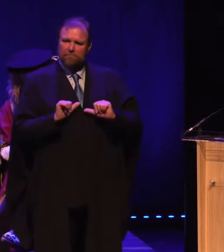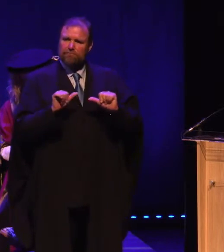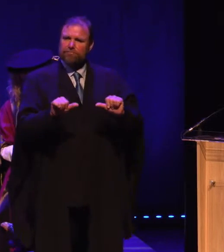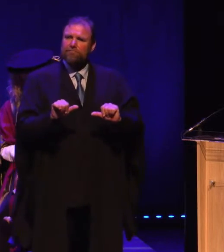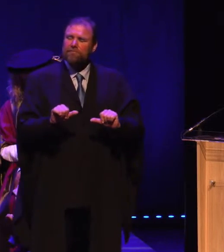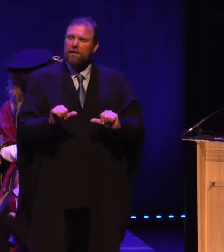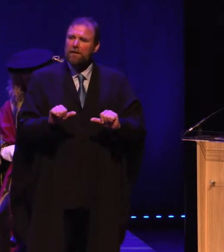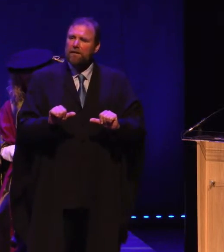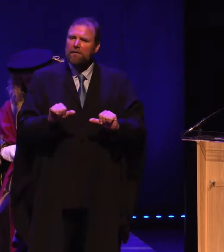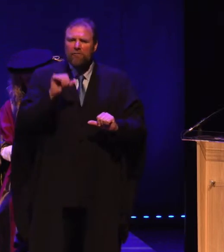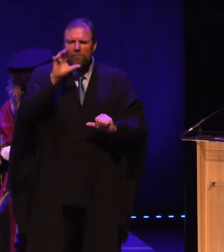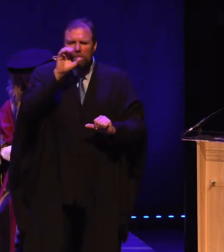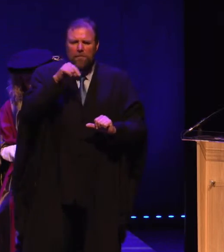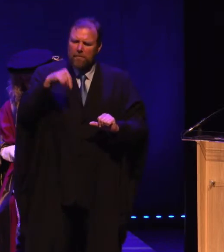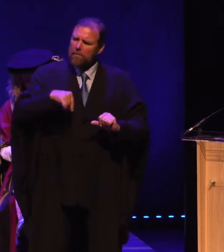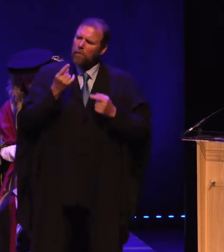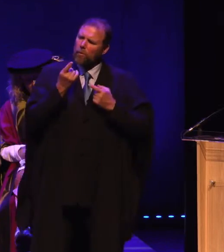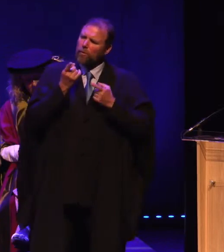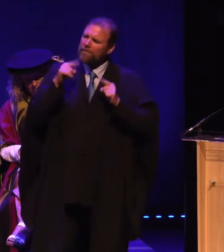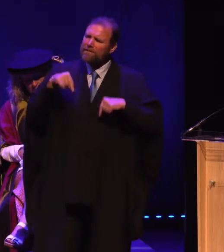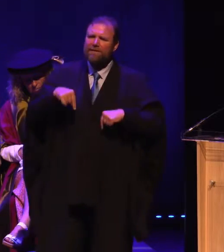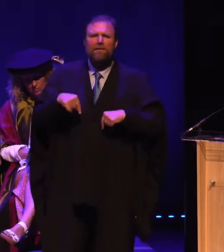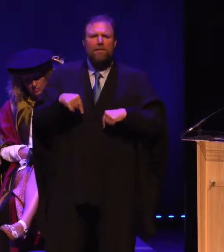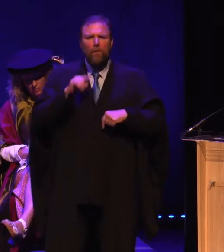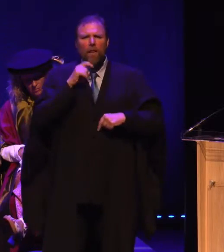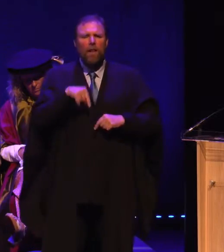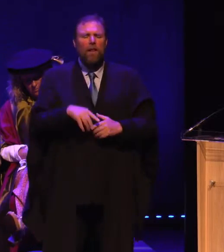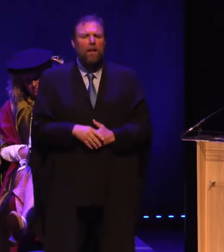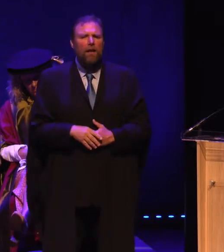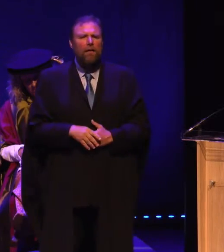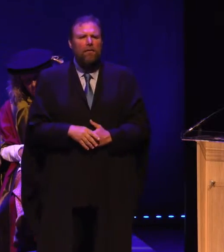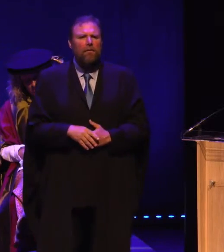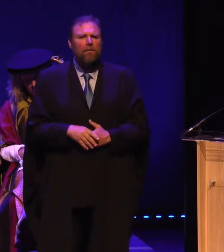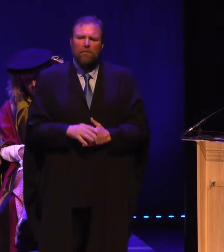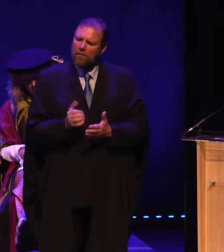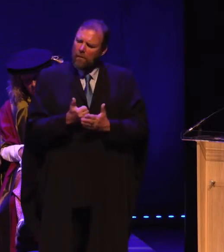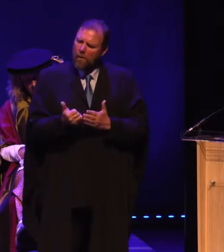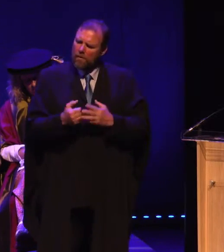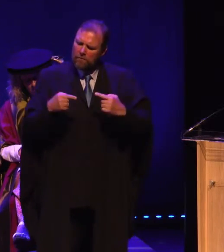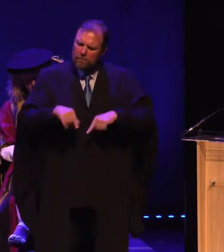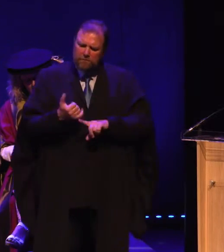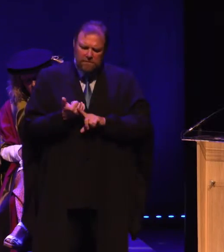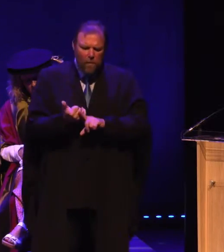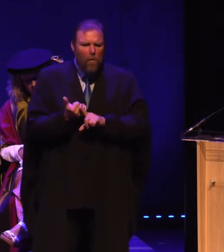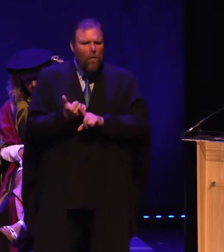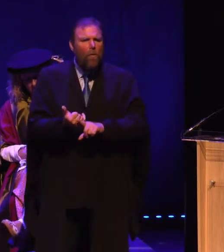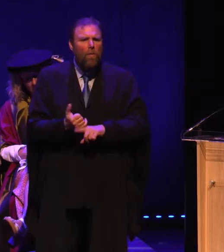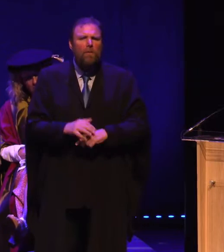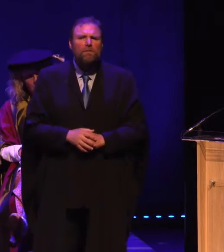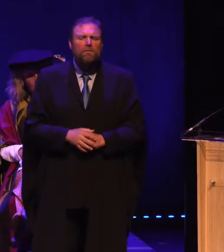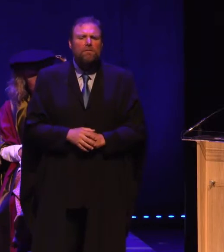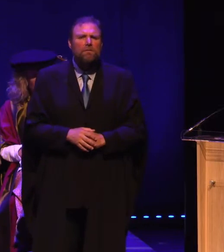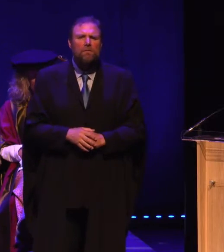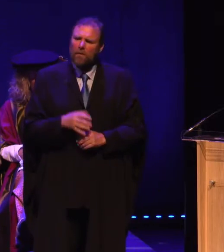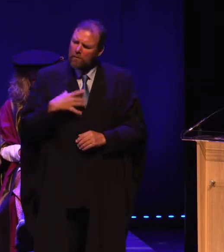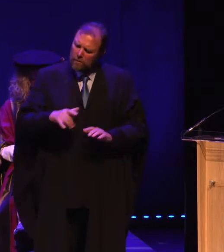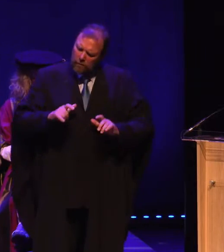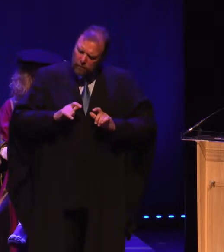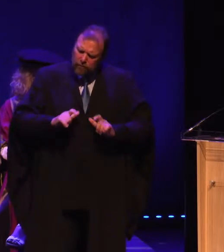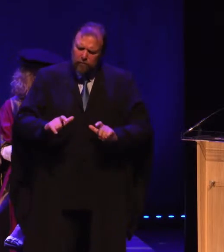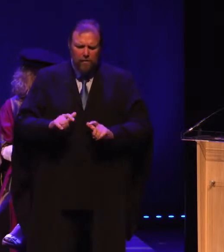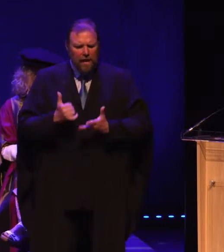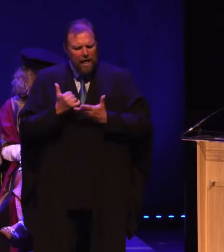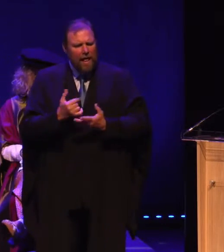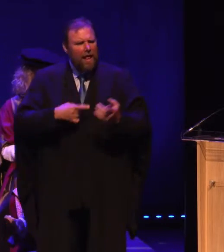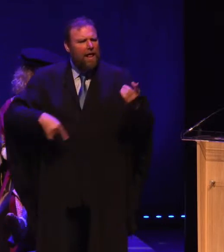remember, the university will always be here to support you, and we want to continue to help you make